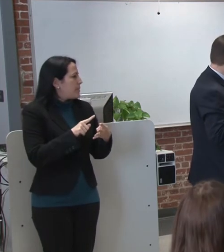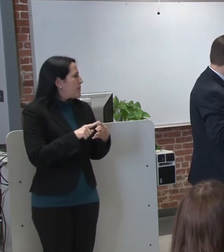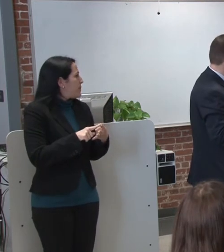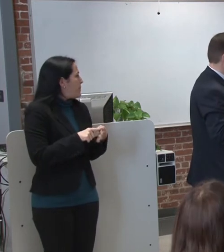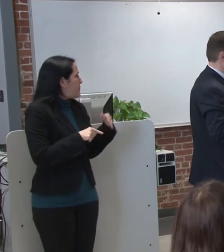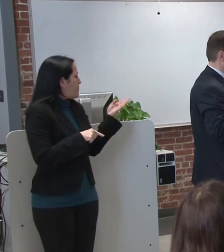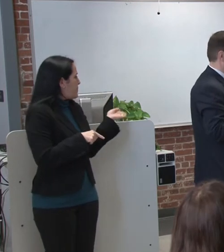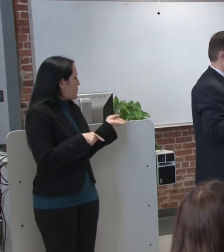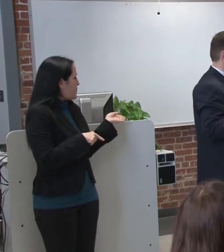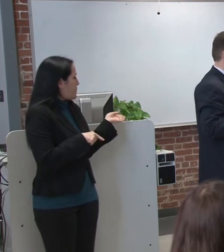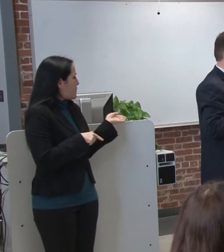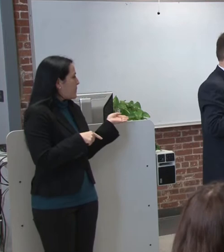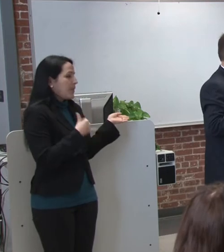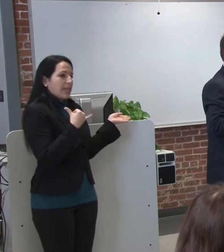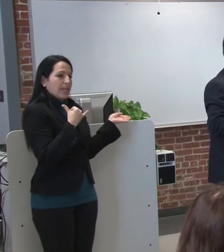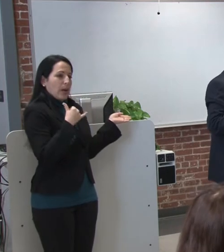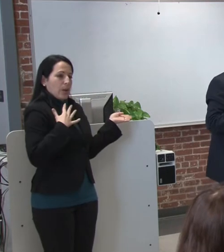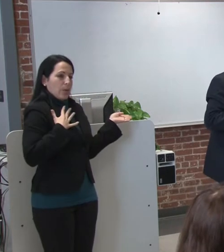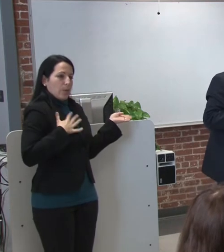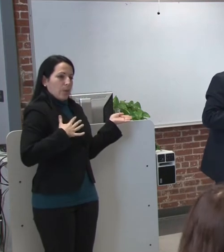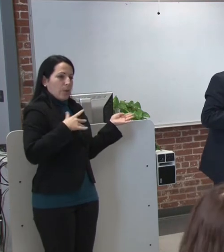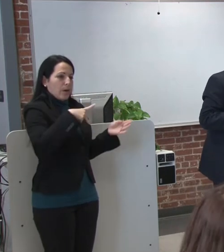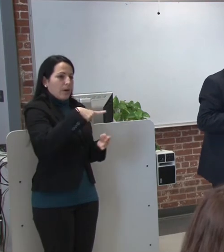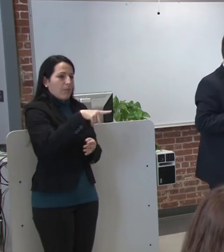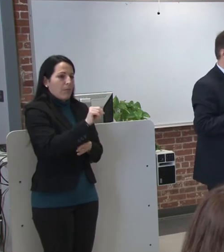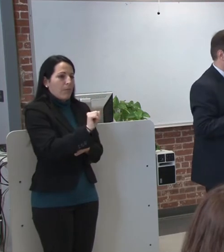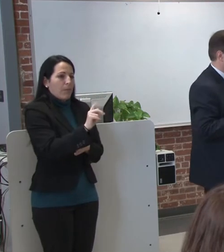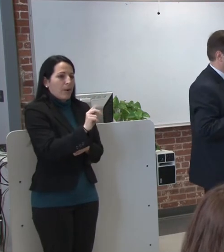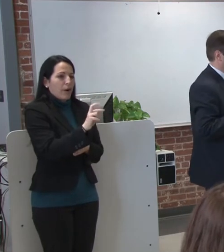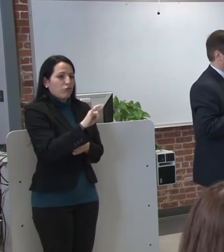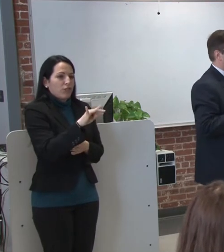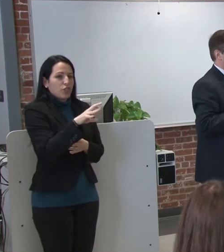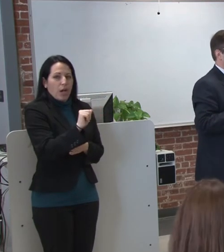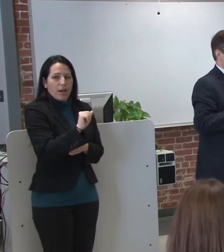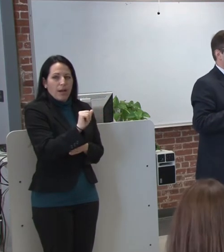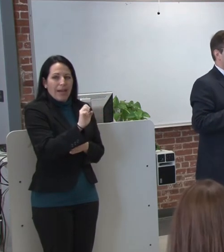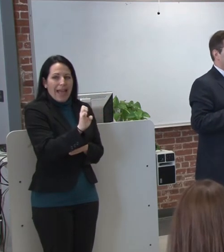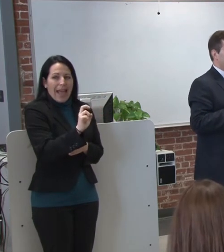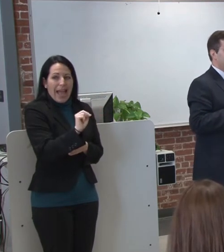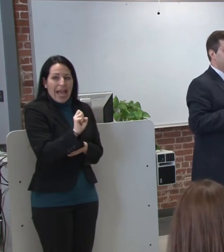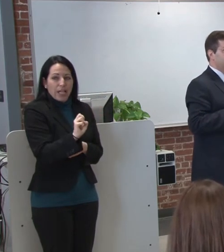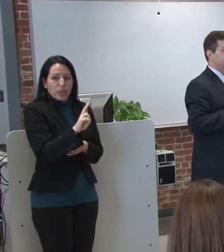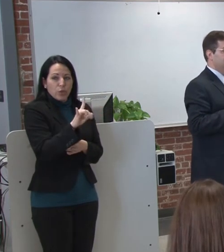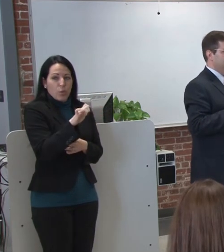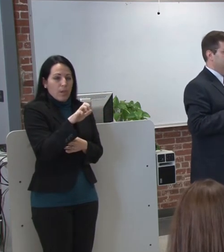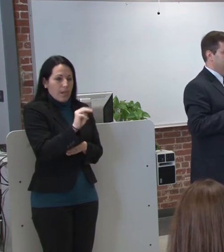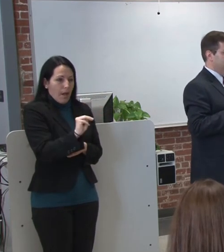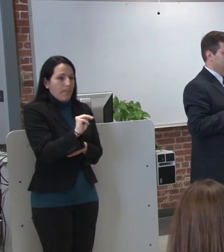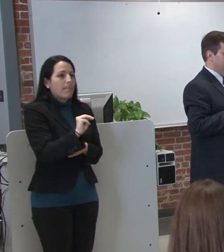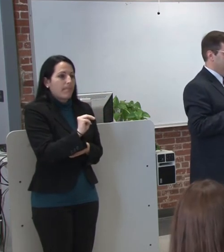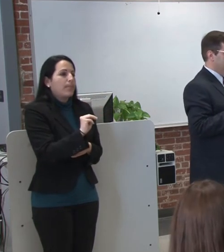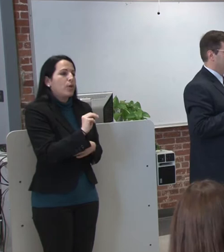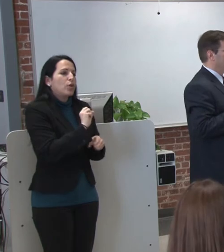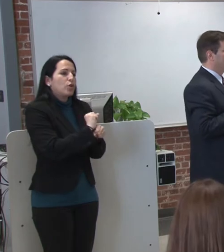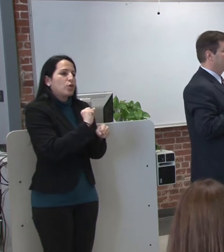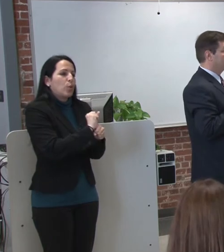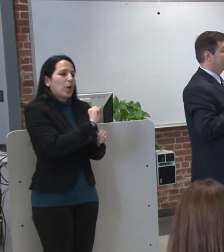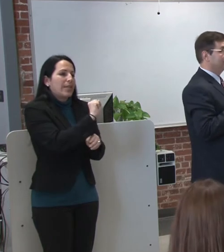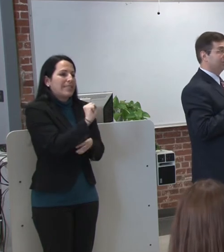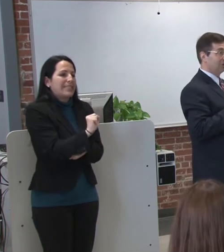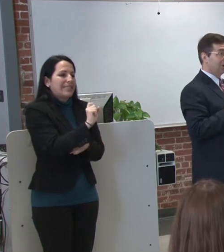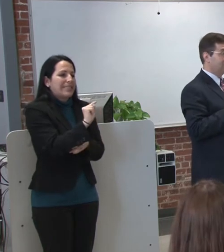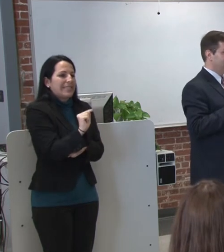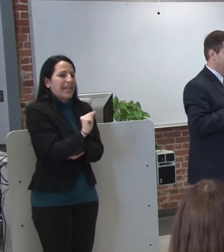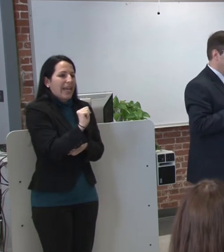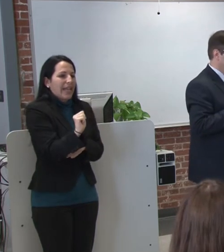To my immediate left here is Patricia Emsalem, who is the Chief Operating Officer at Stanley Street Treatment and Resources, better known in our